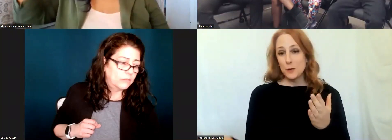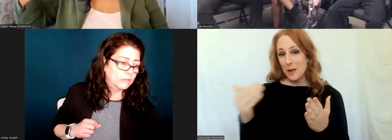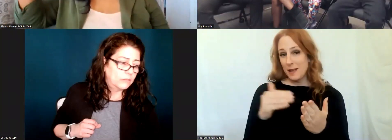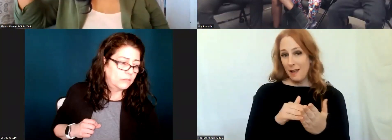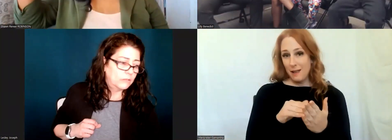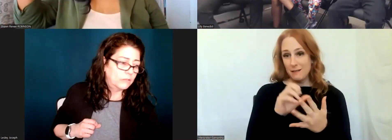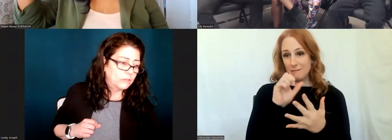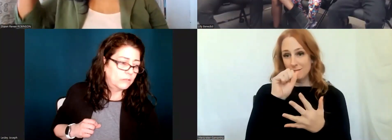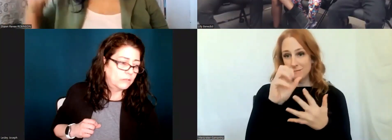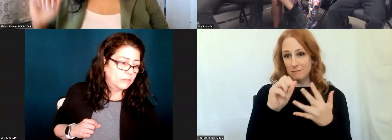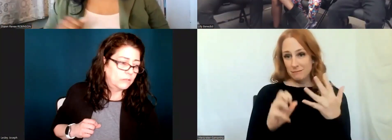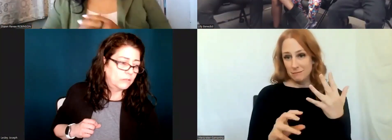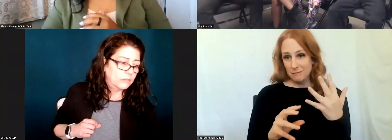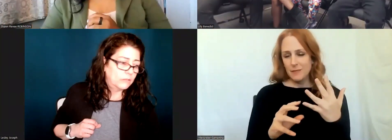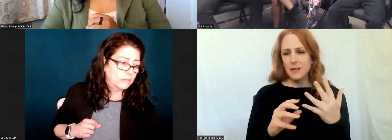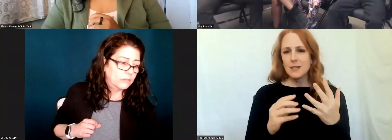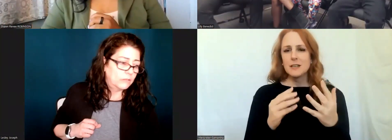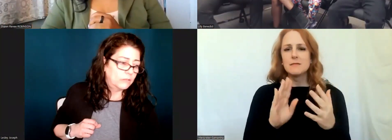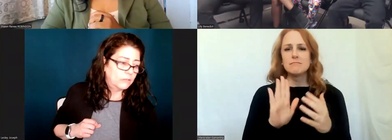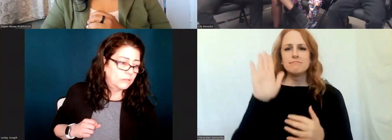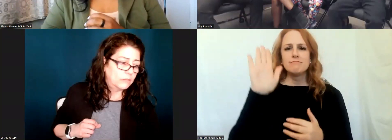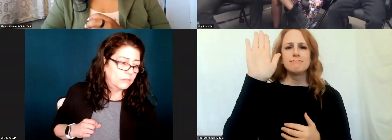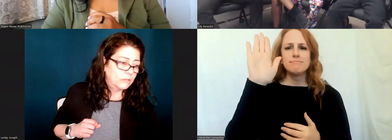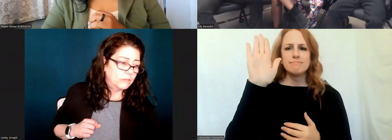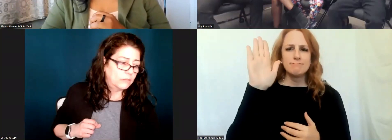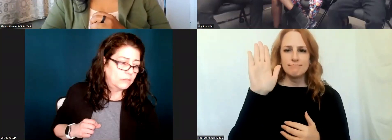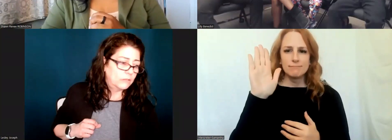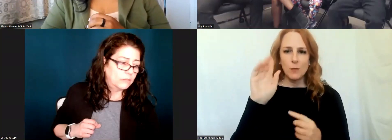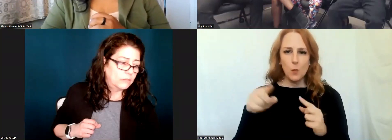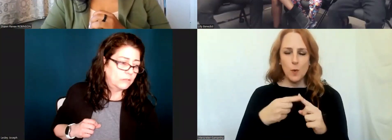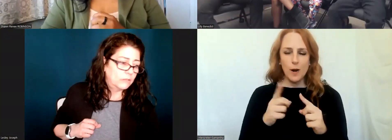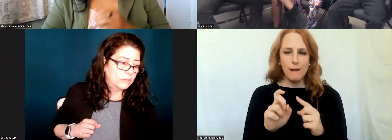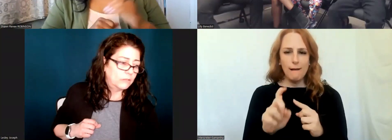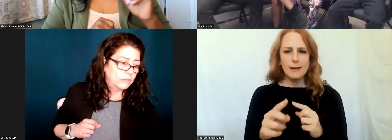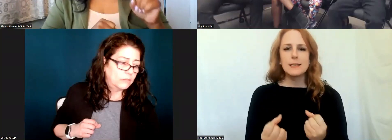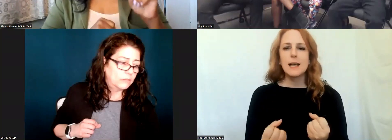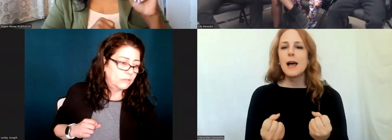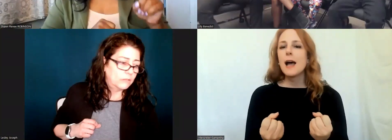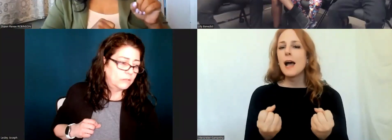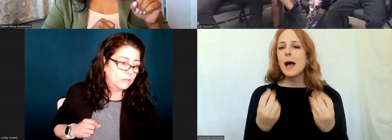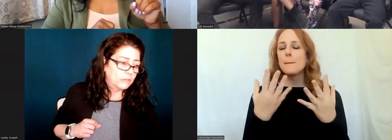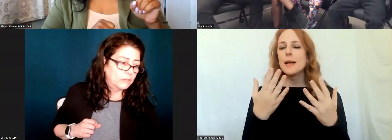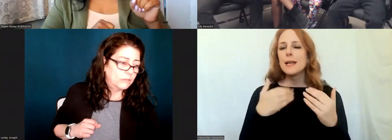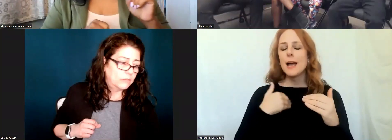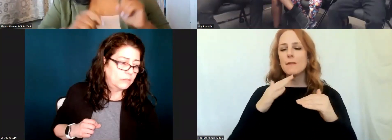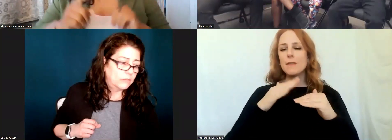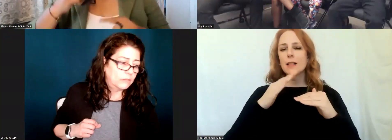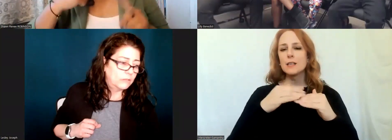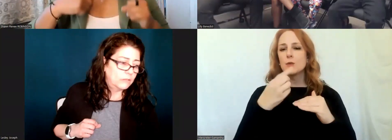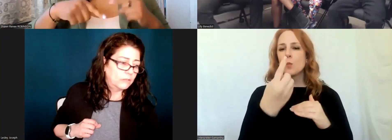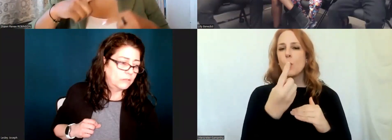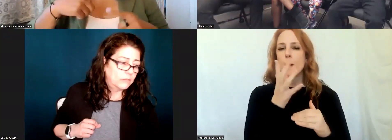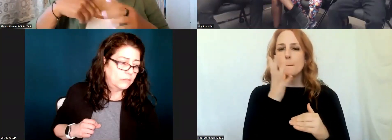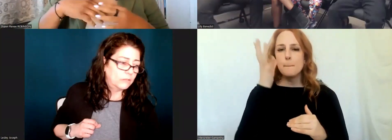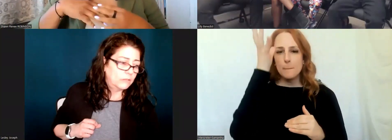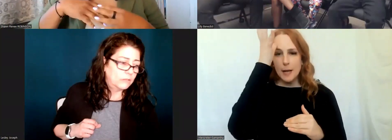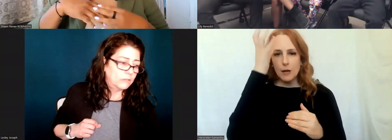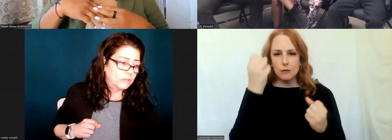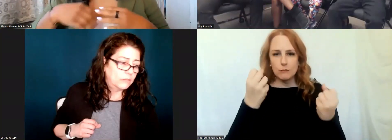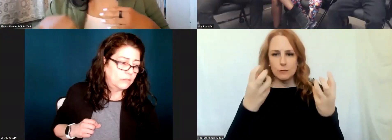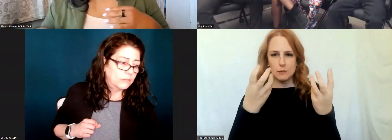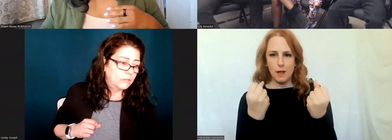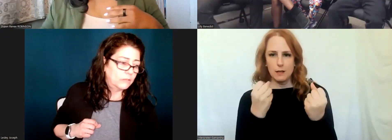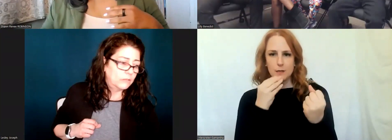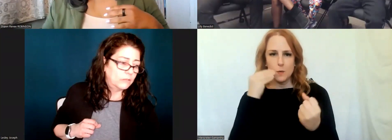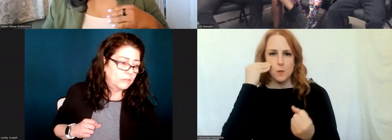want a show of hands of how many have at least one parent who uses signs at